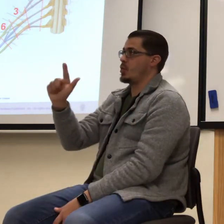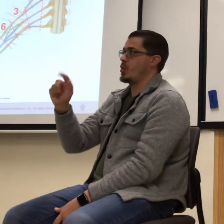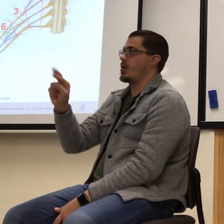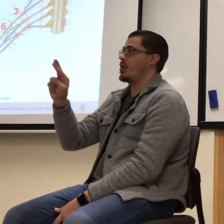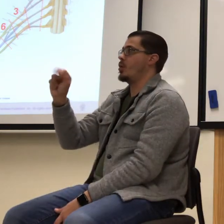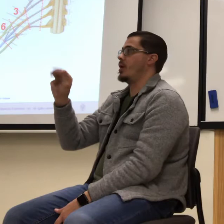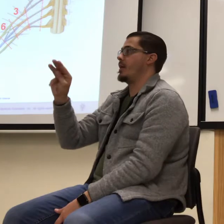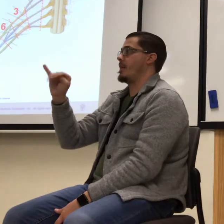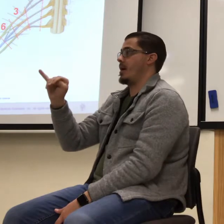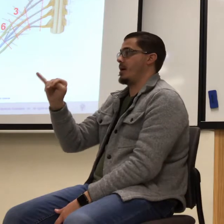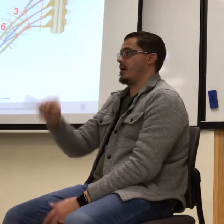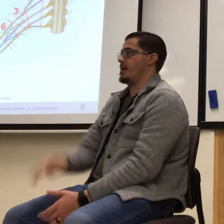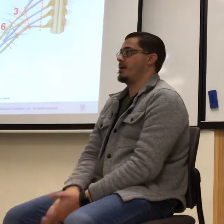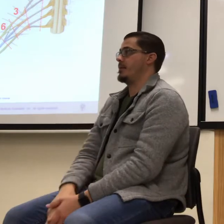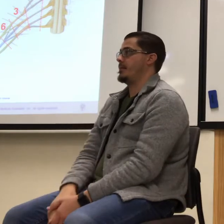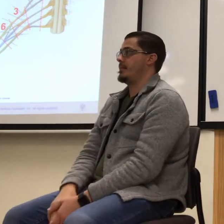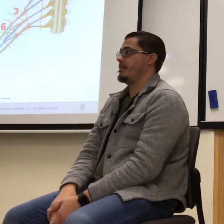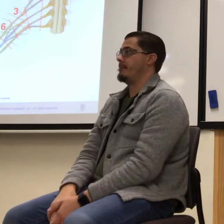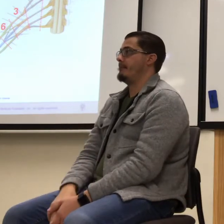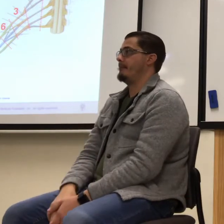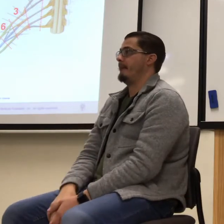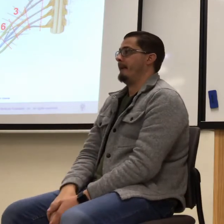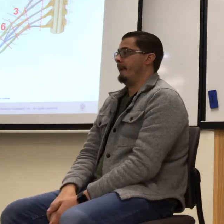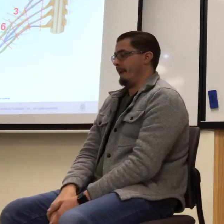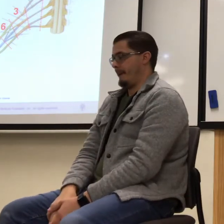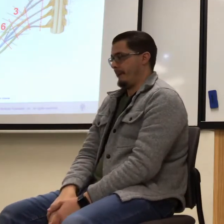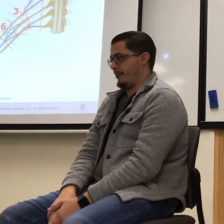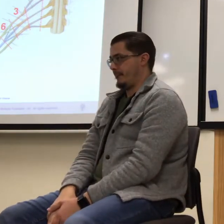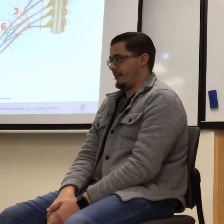rami. Then these